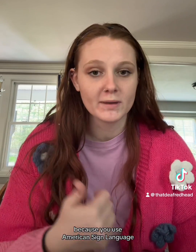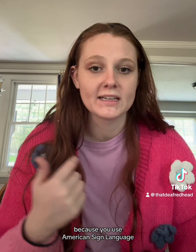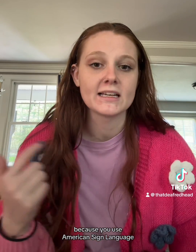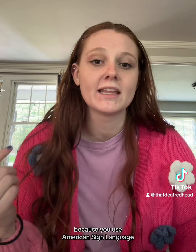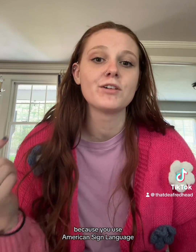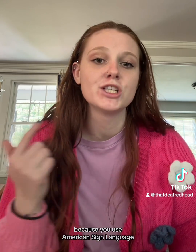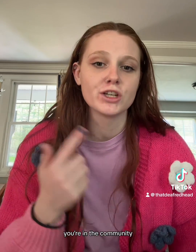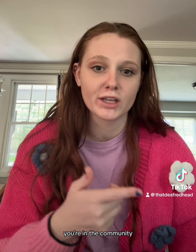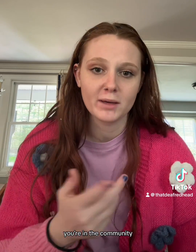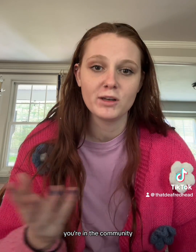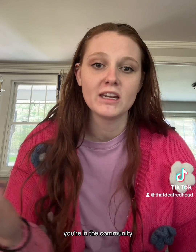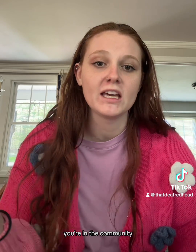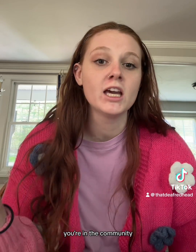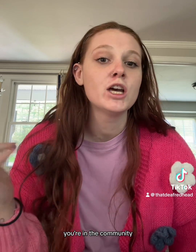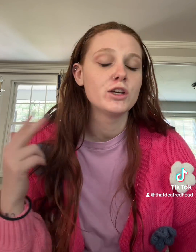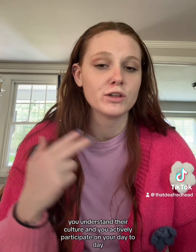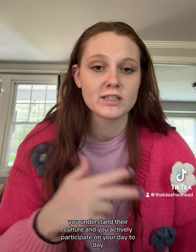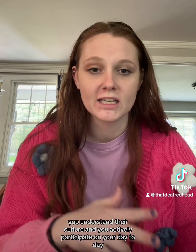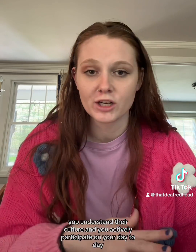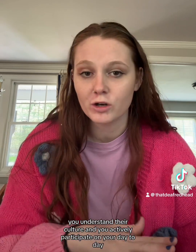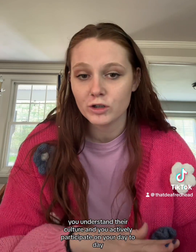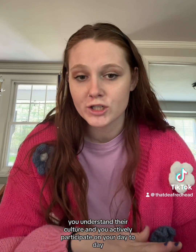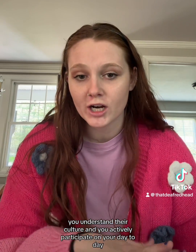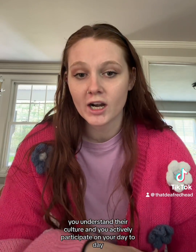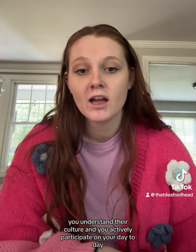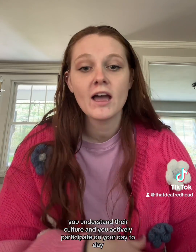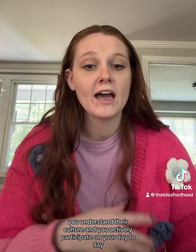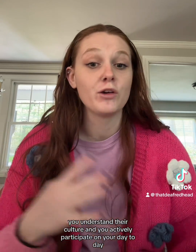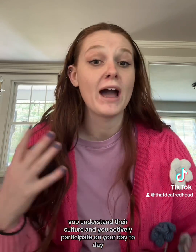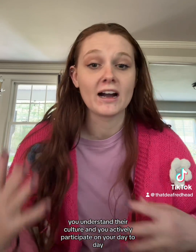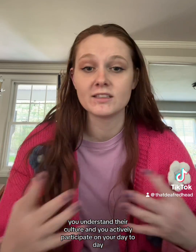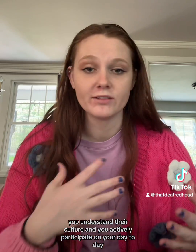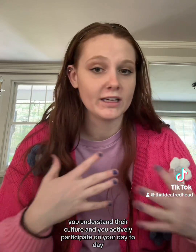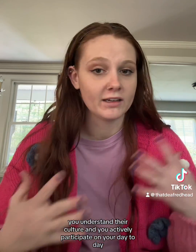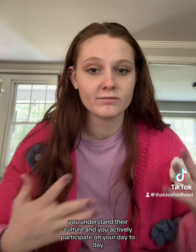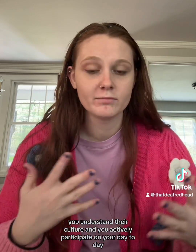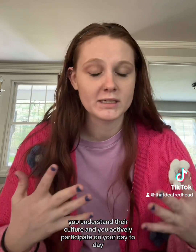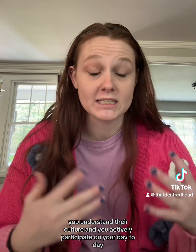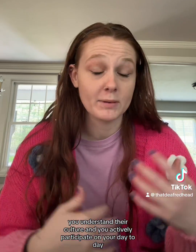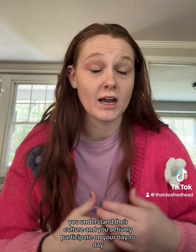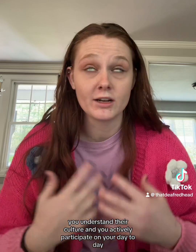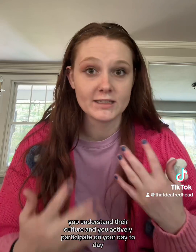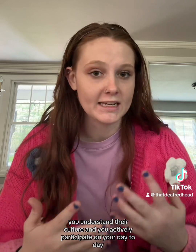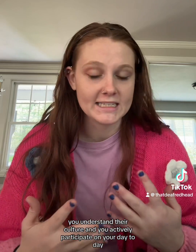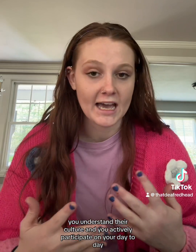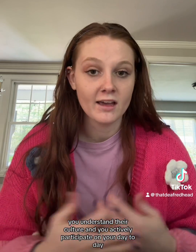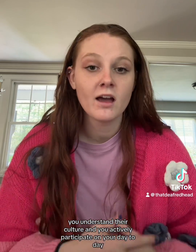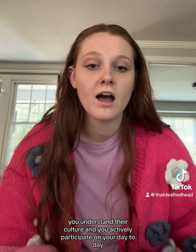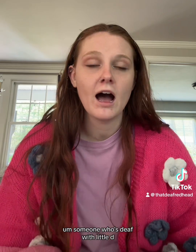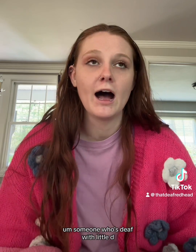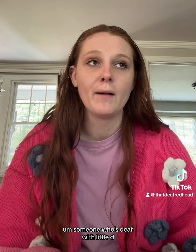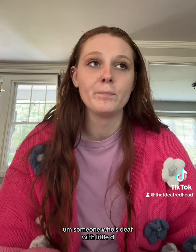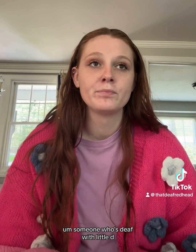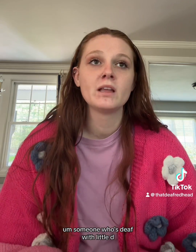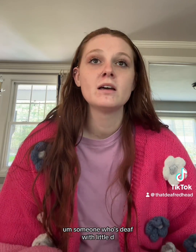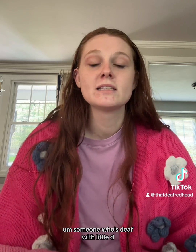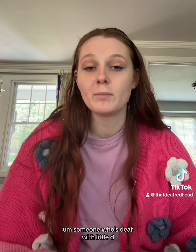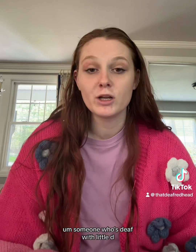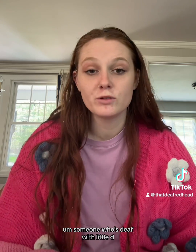Sign Language, you're in the community, you understand their culture, and you actively participate on your day-to-day. Someone who's